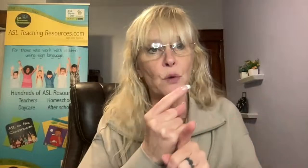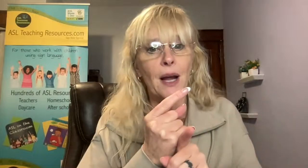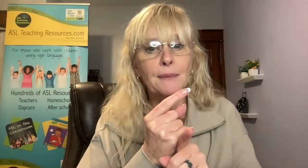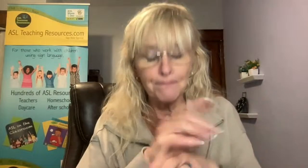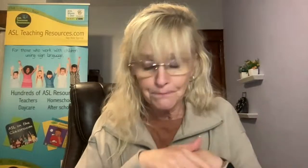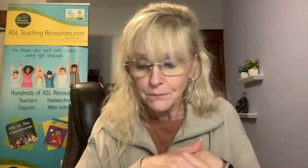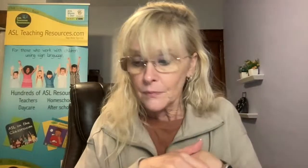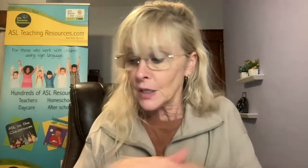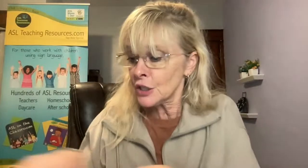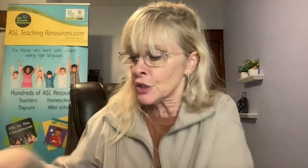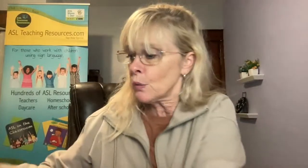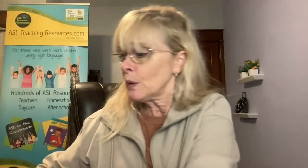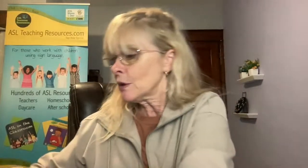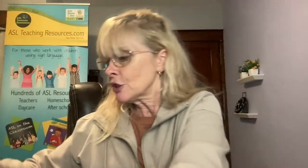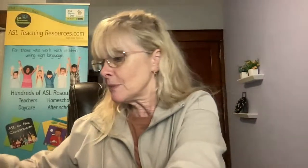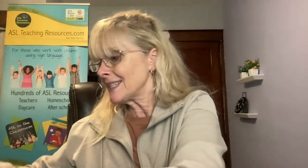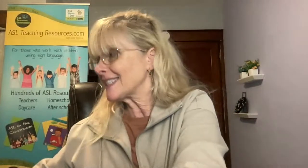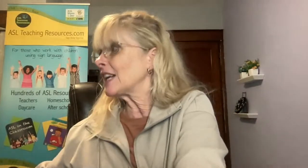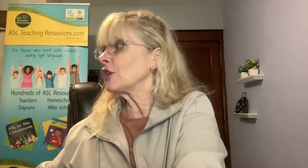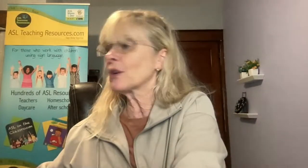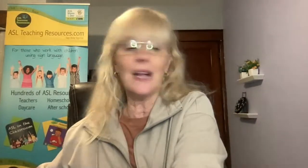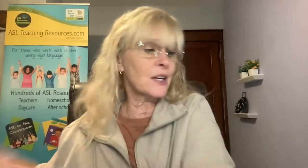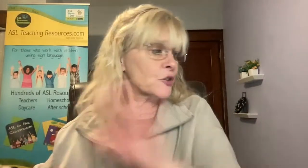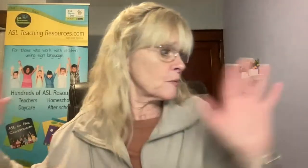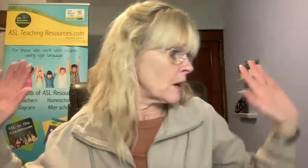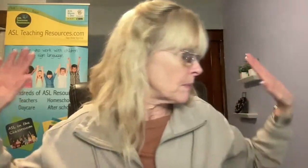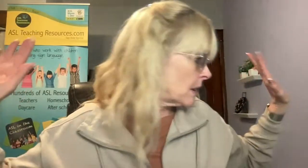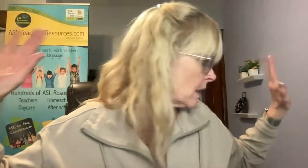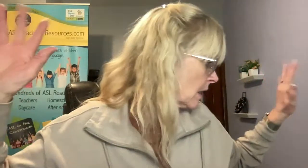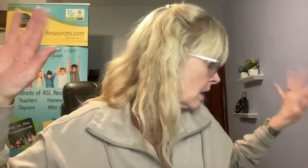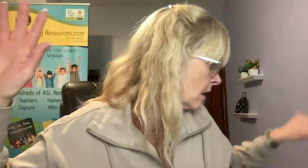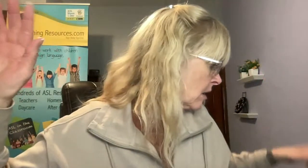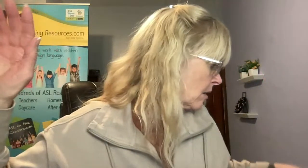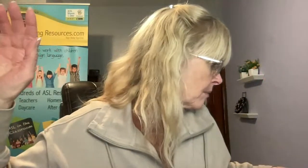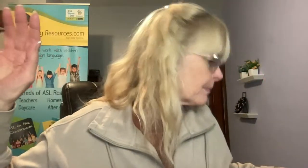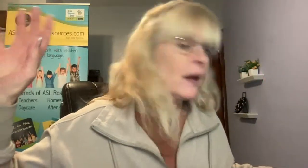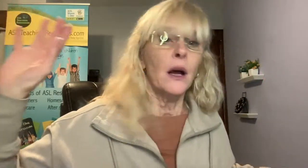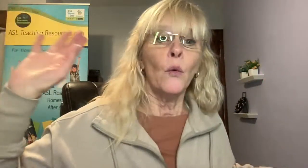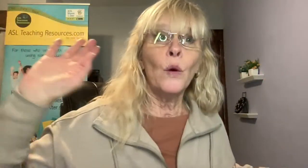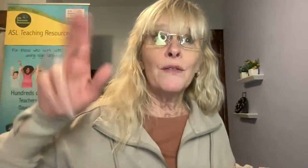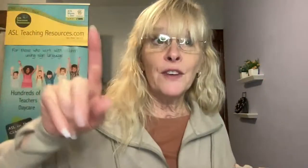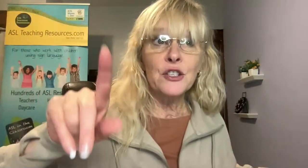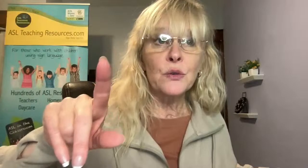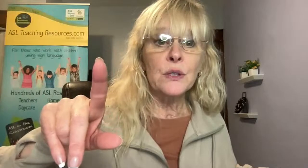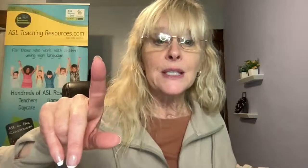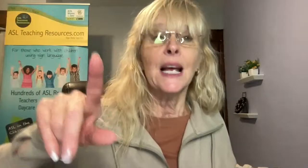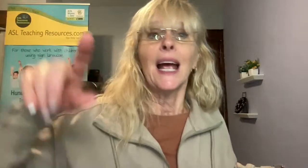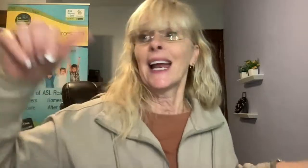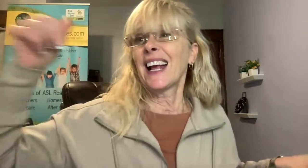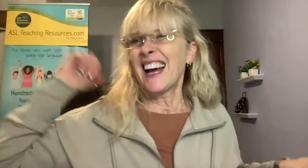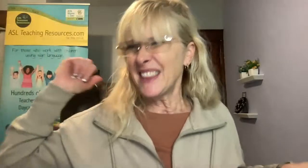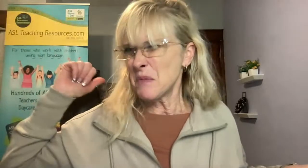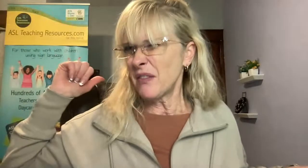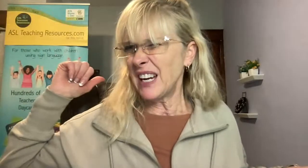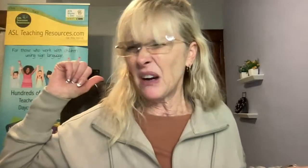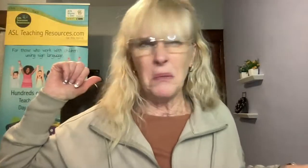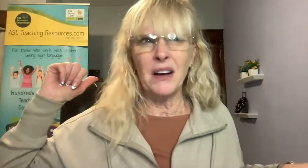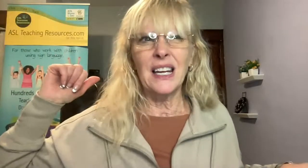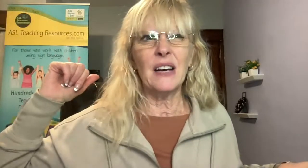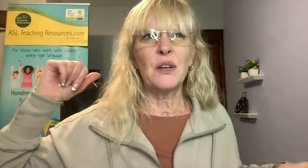right? So we want you to be setting your classroom up with visuals. And I got them over here. I'm not going to go get